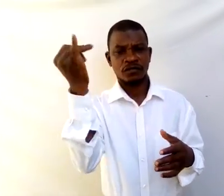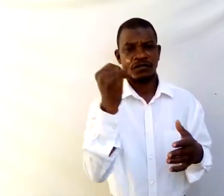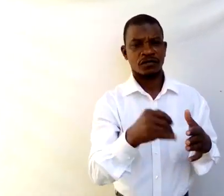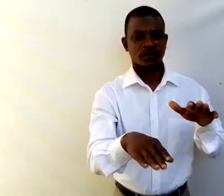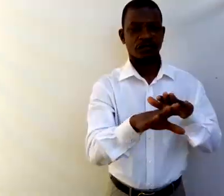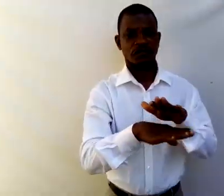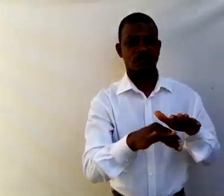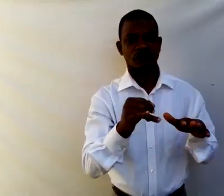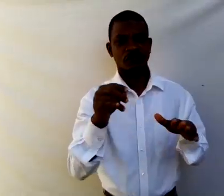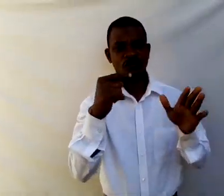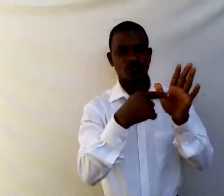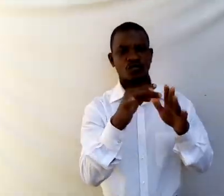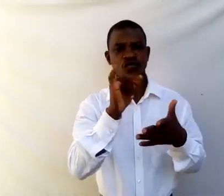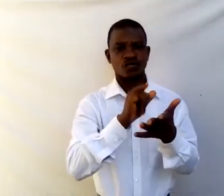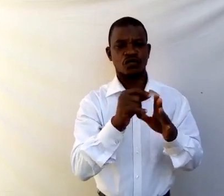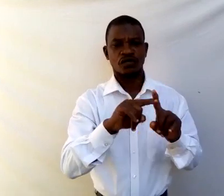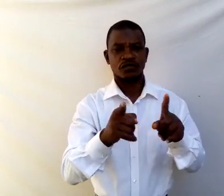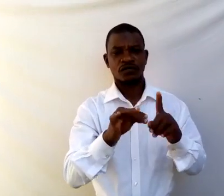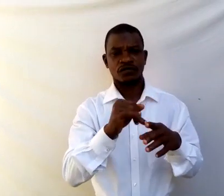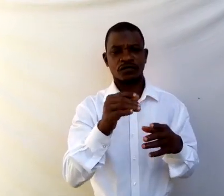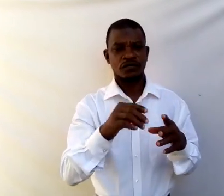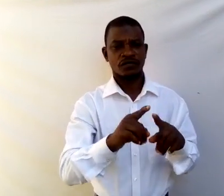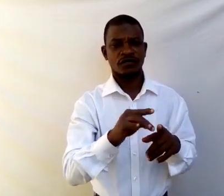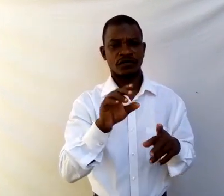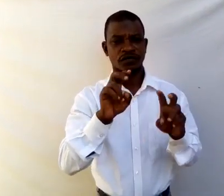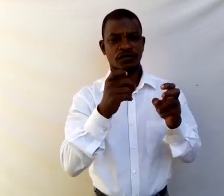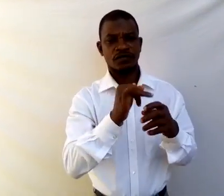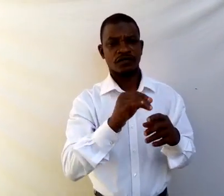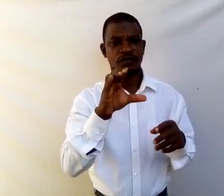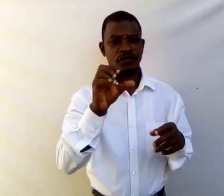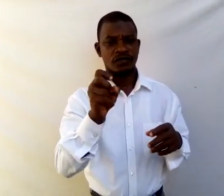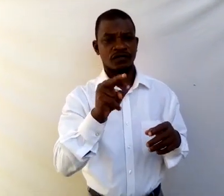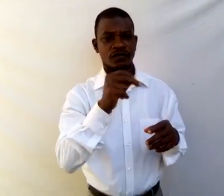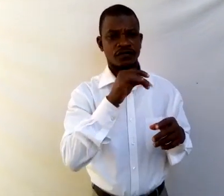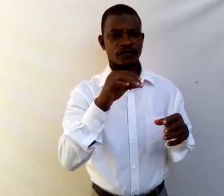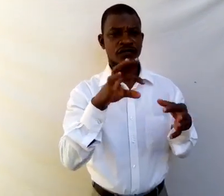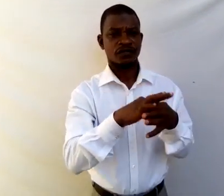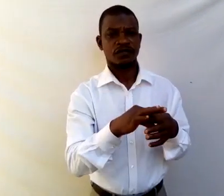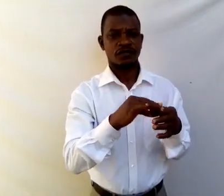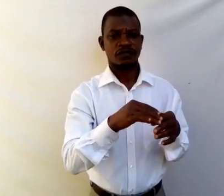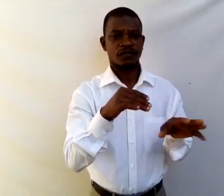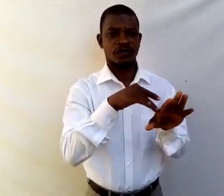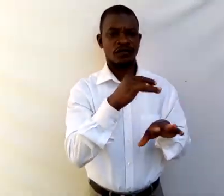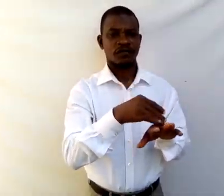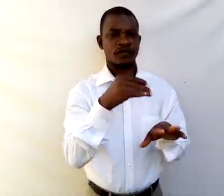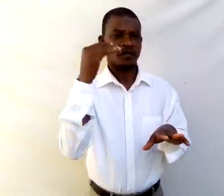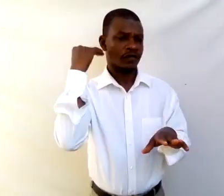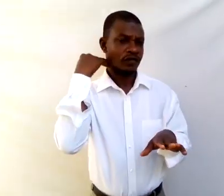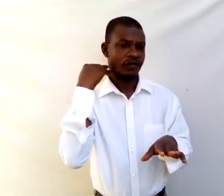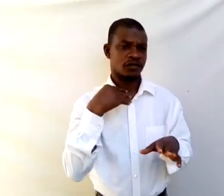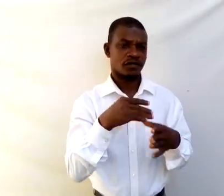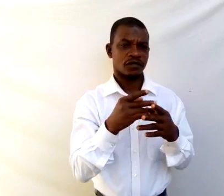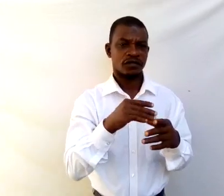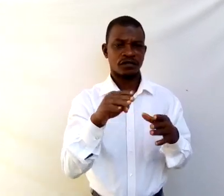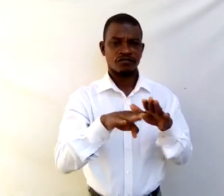below shows different types of synovial joints. At the neck, in between atlas